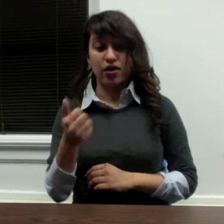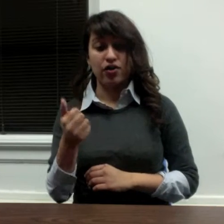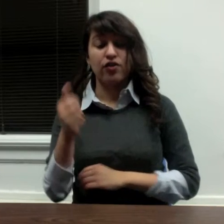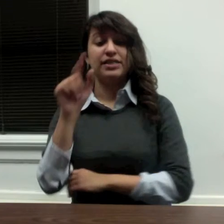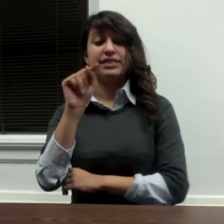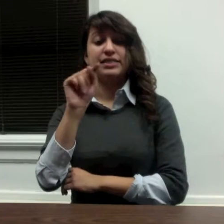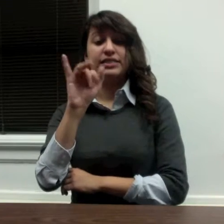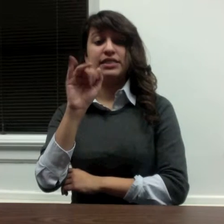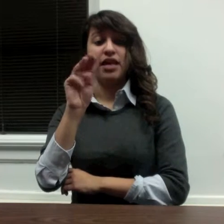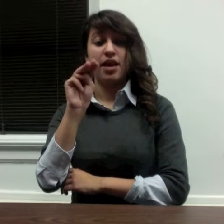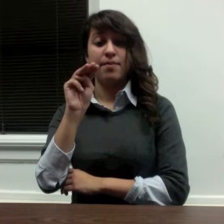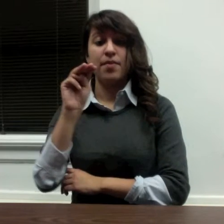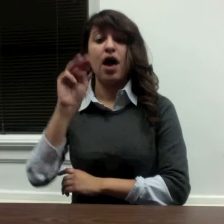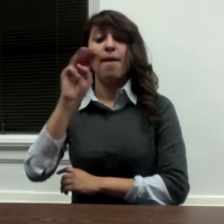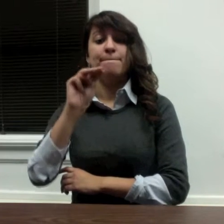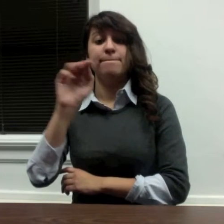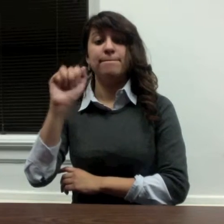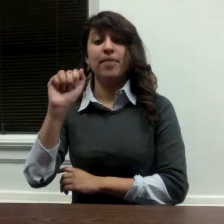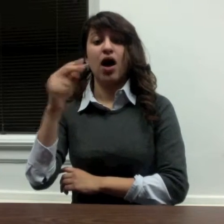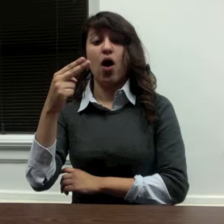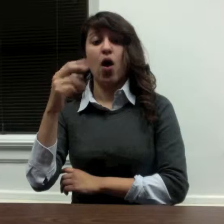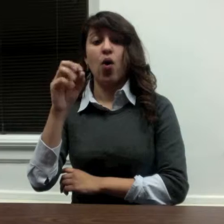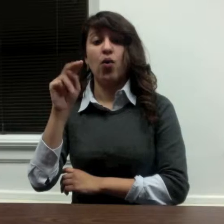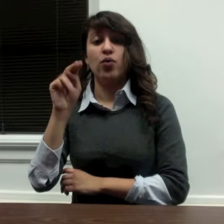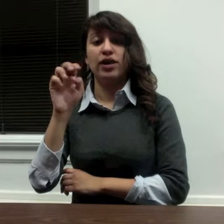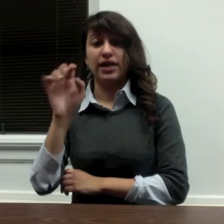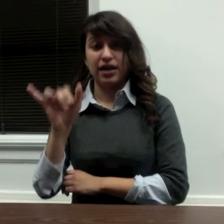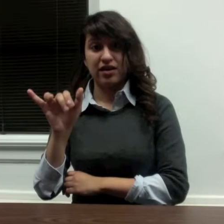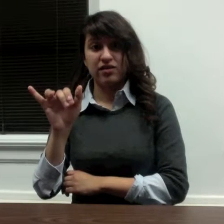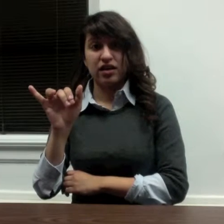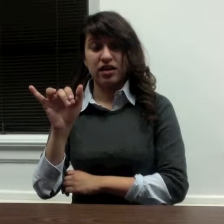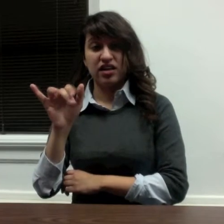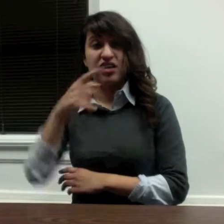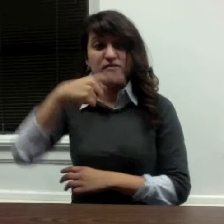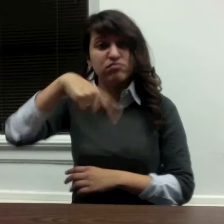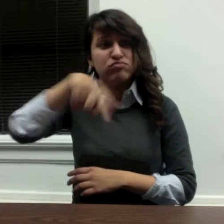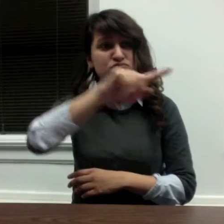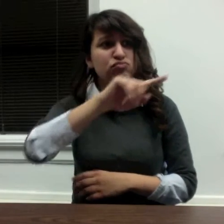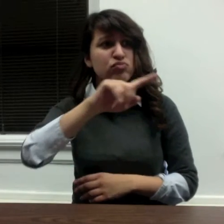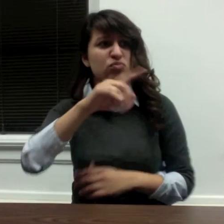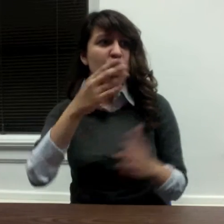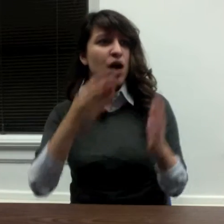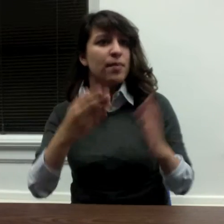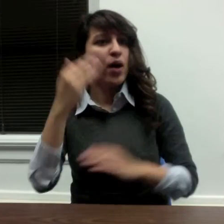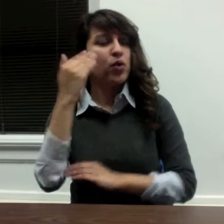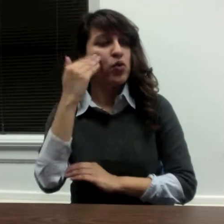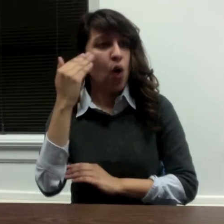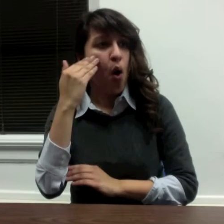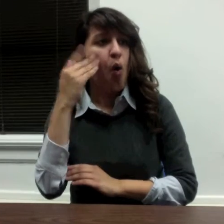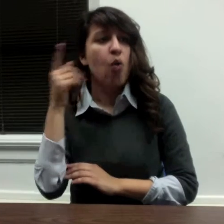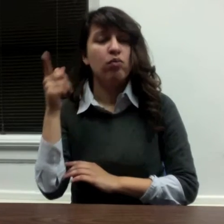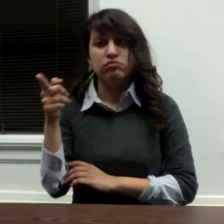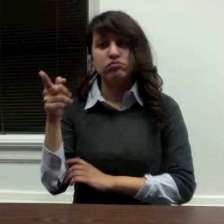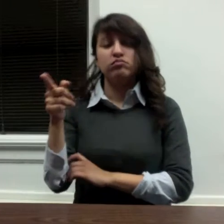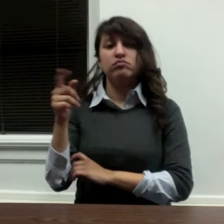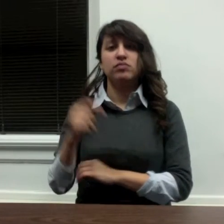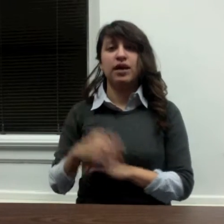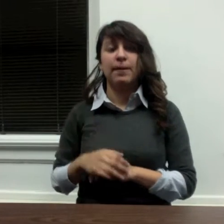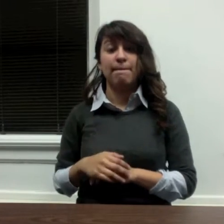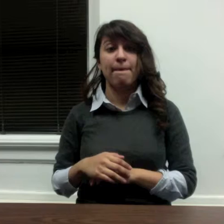And we have 2 other interpreters on the committee. One, I believe you are familiar with. He